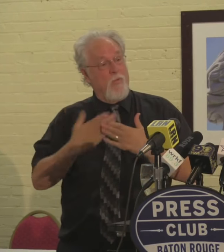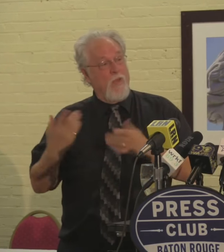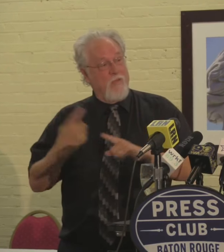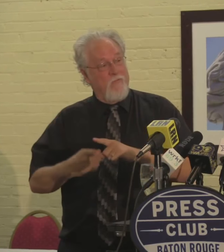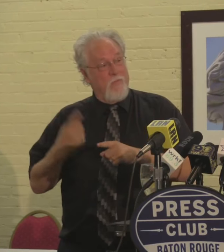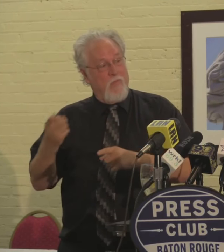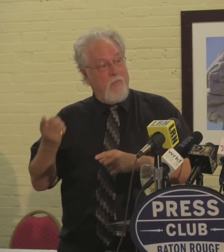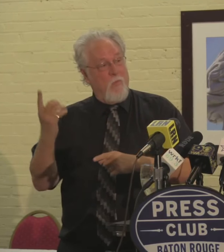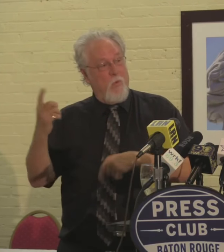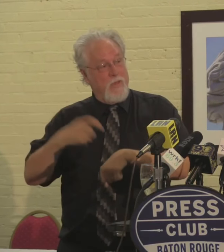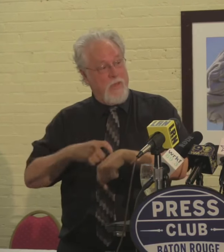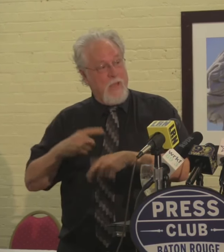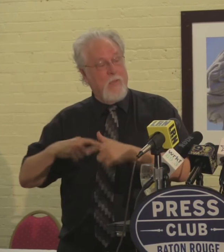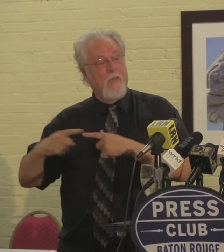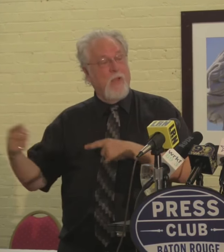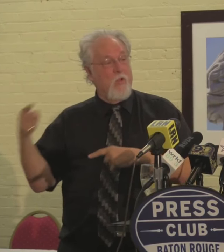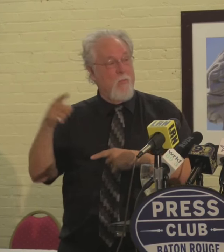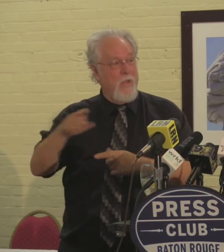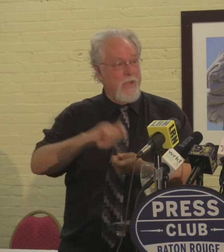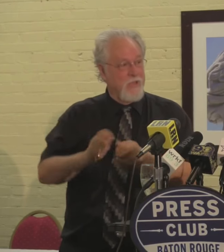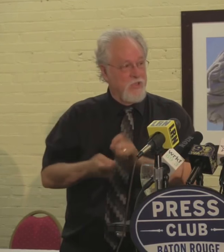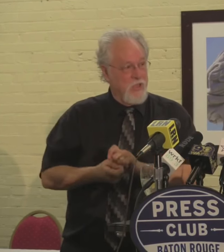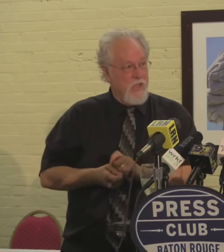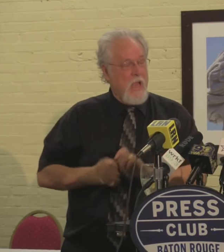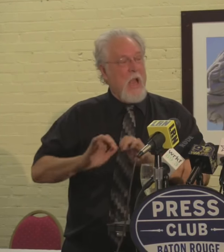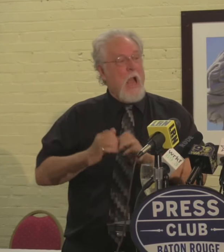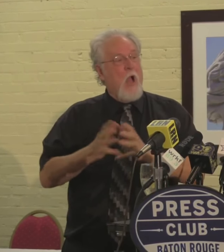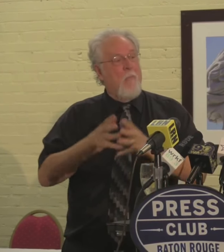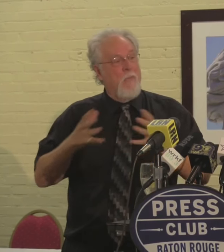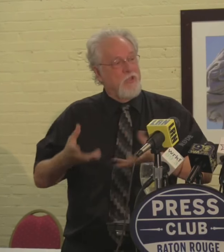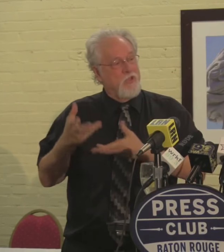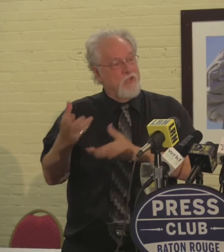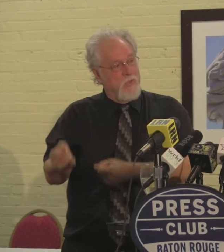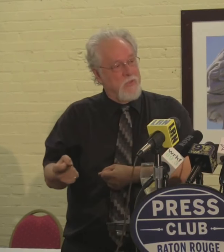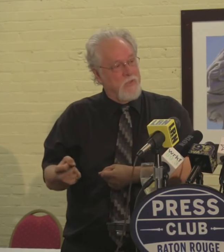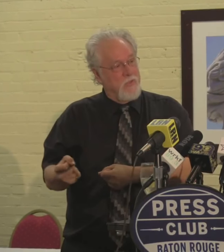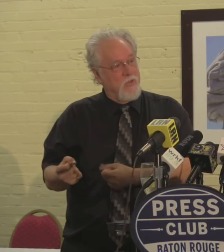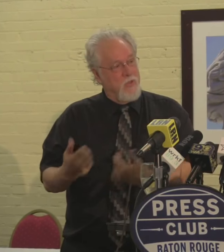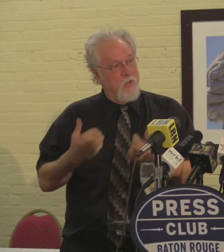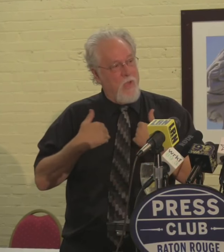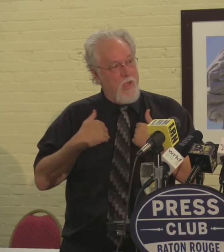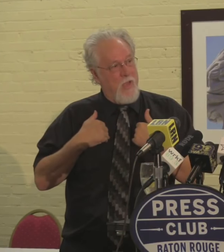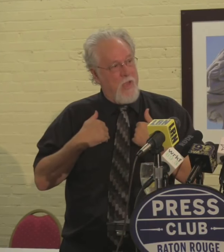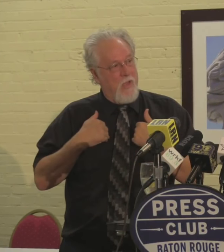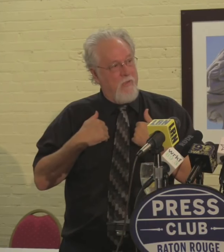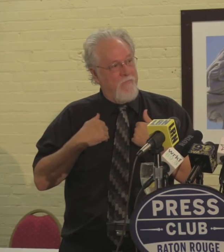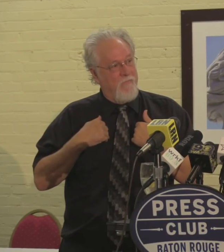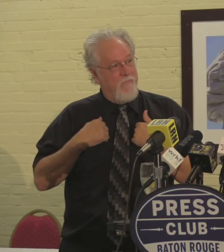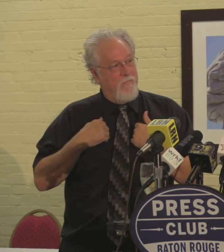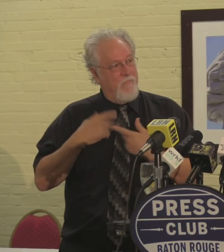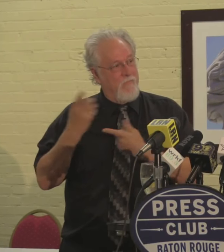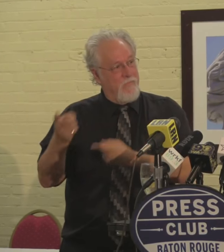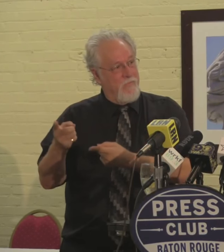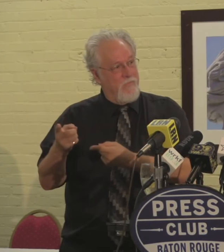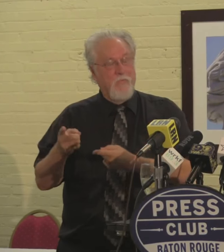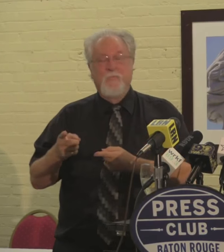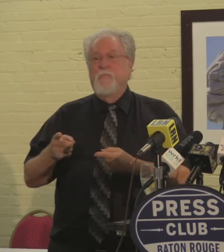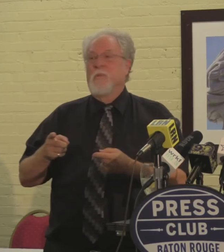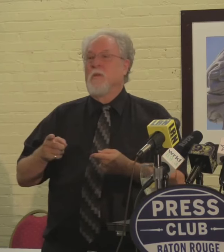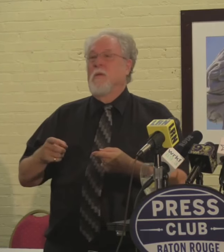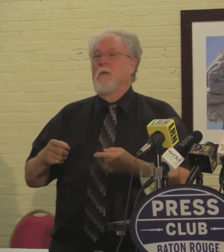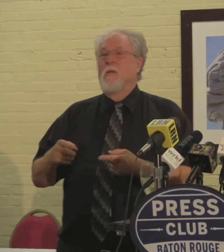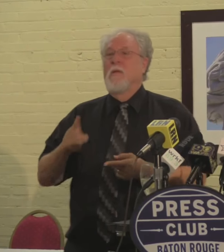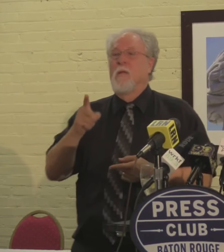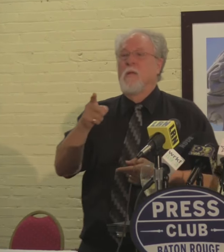them one time and then they go back and change it. How much trust do you put in what you're hearing? Well, the thing is,